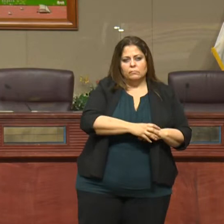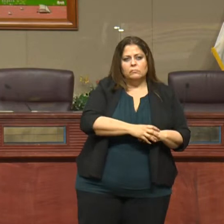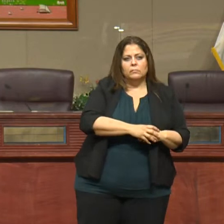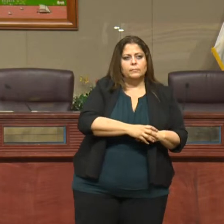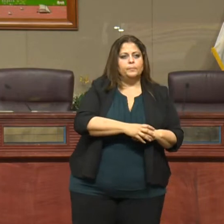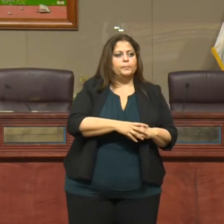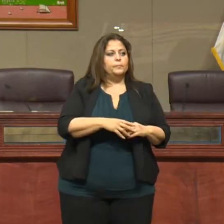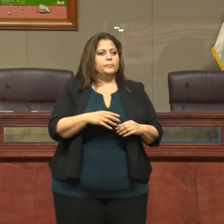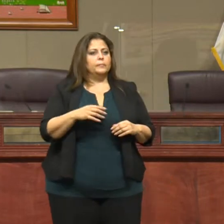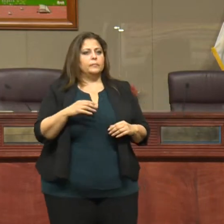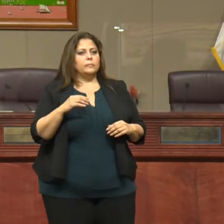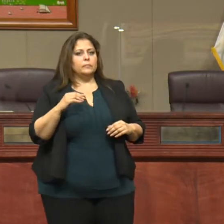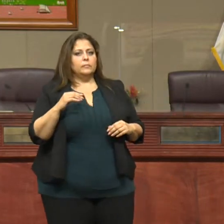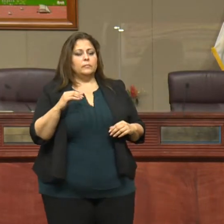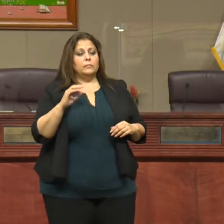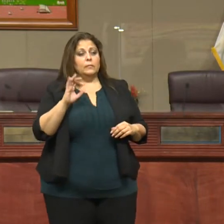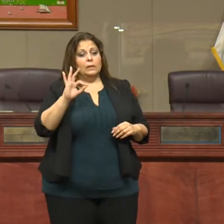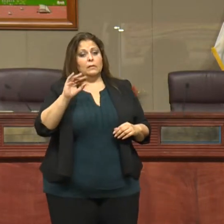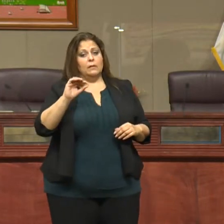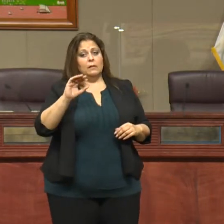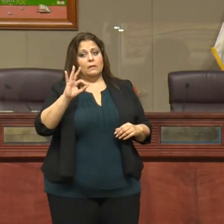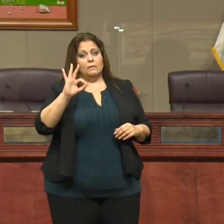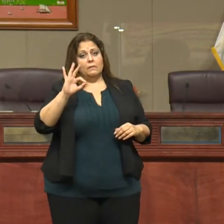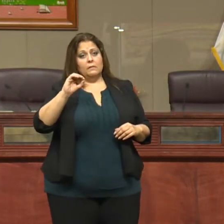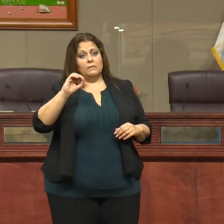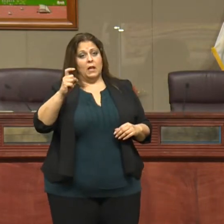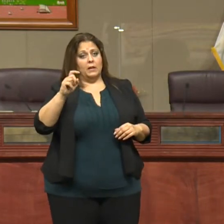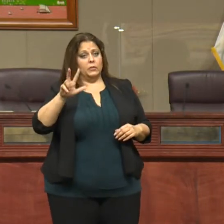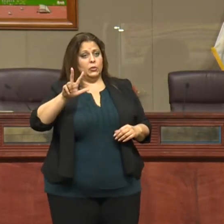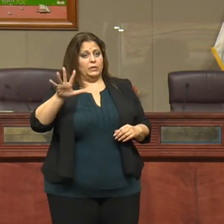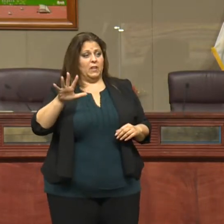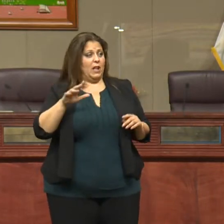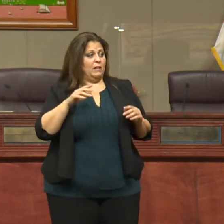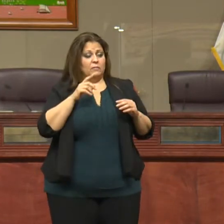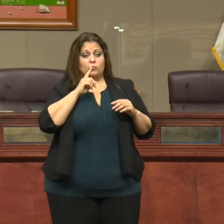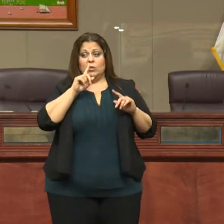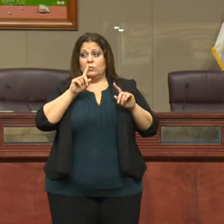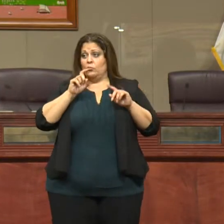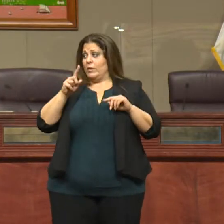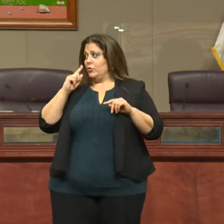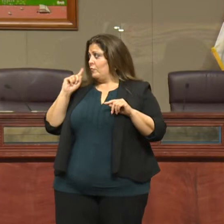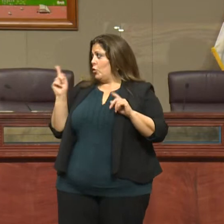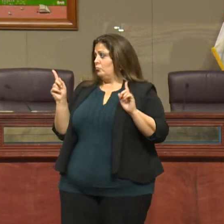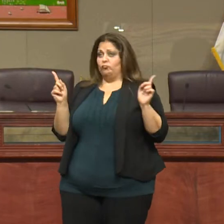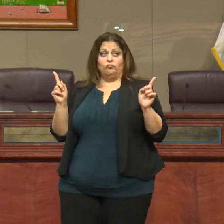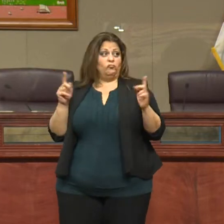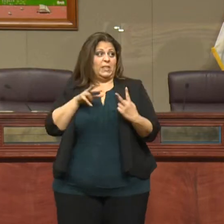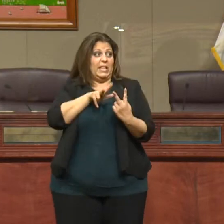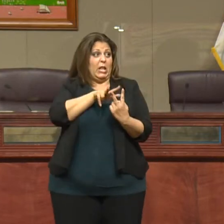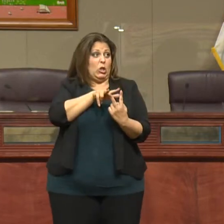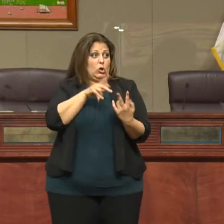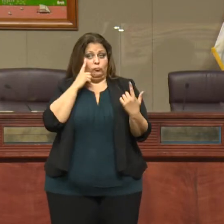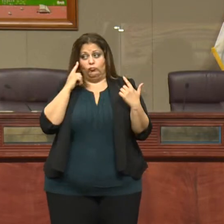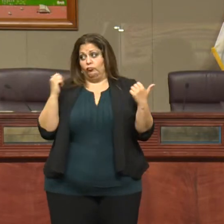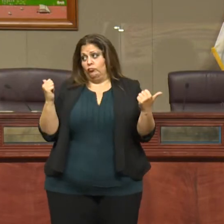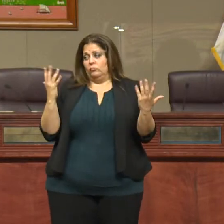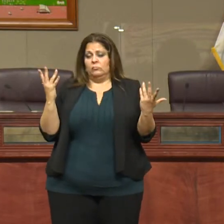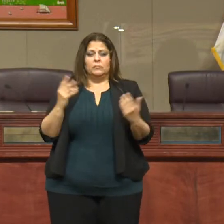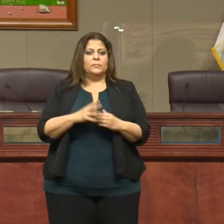Hi, this is Sam Soso, Fox 35. Either of you guys can answer this question. Feel free to jump in if you have thoughts.